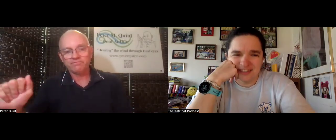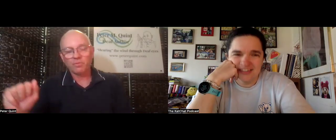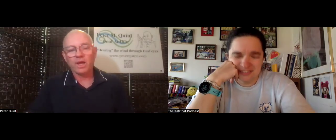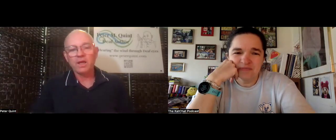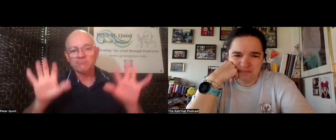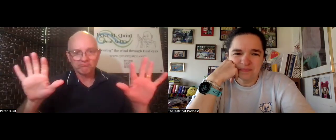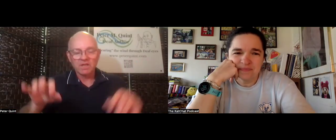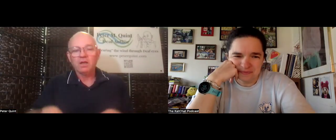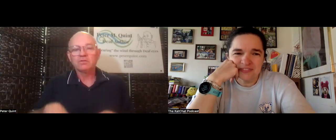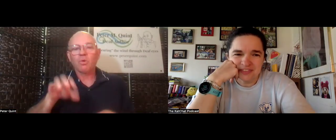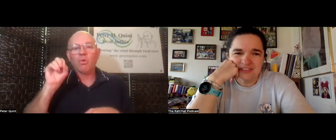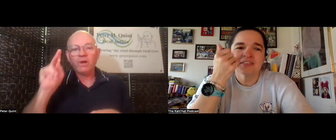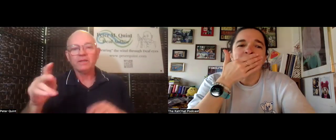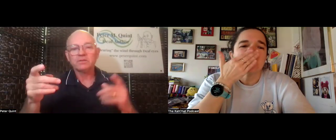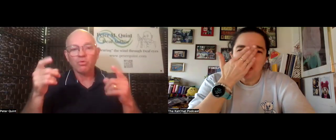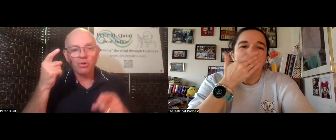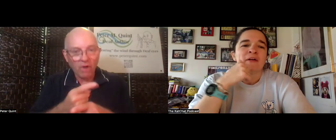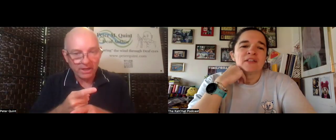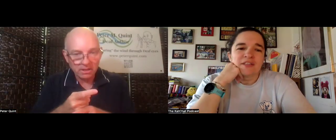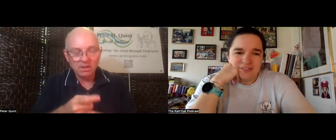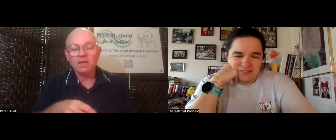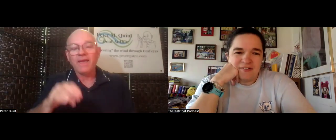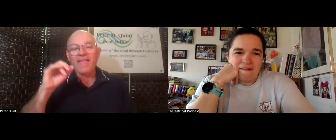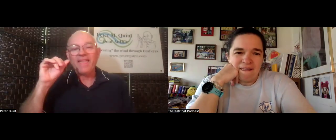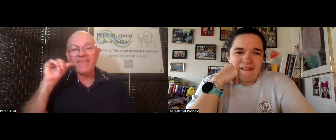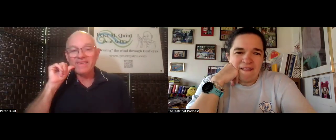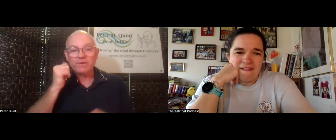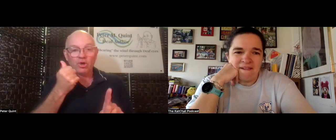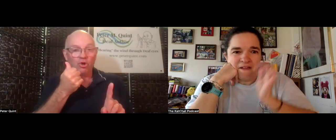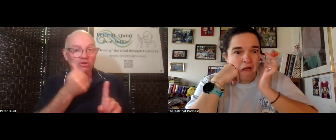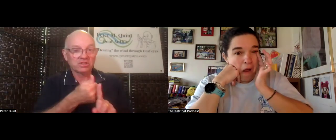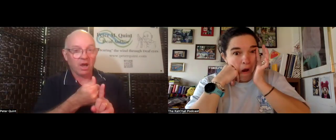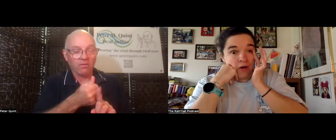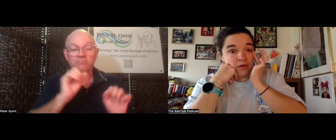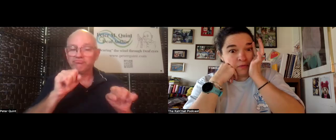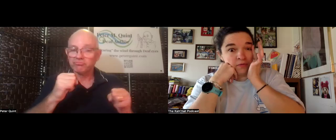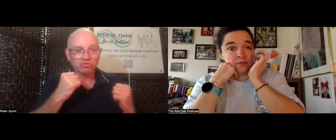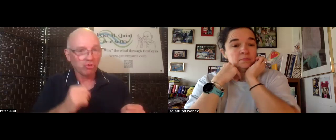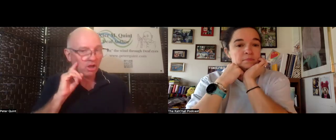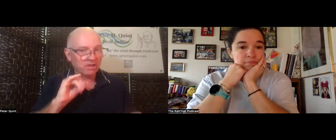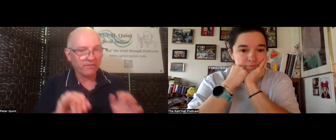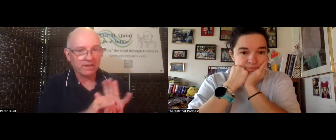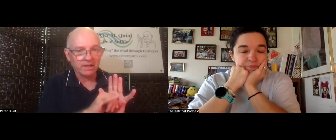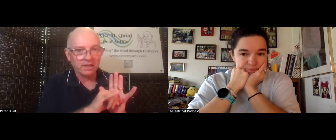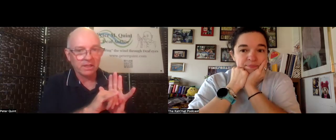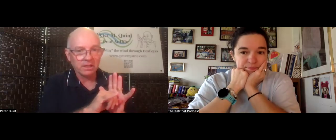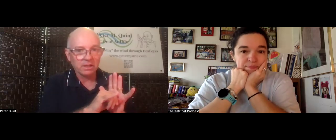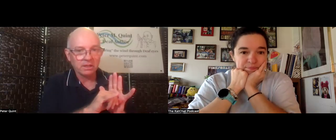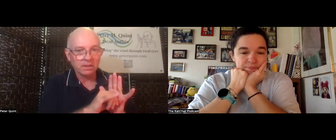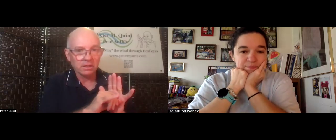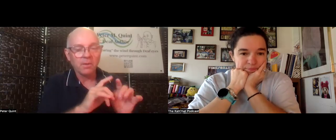Isha. Okay. So you're right. Amy herself, strong deaf